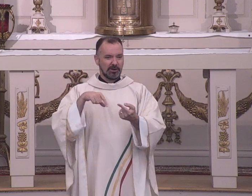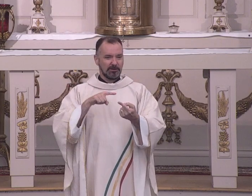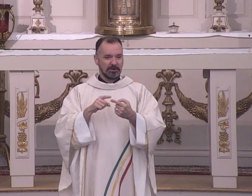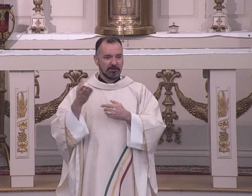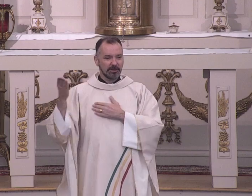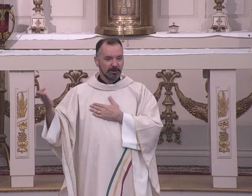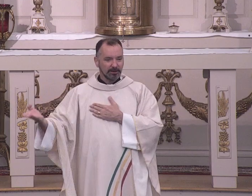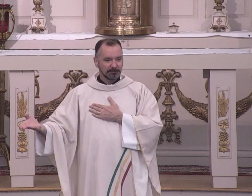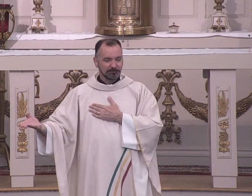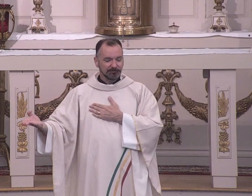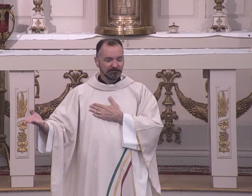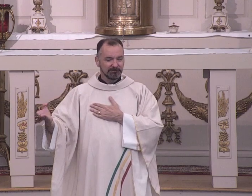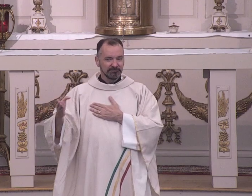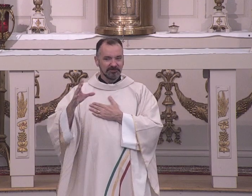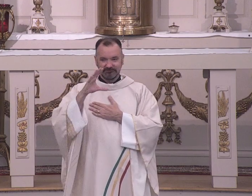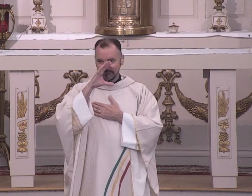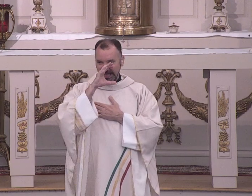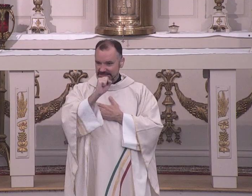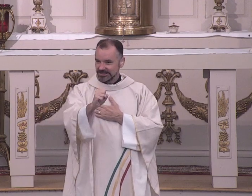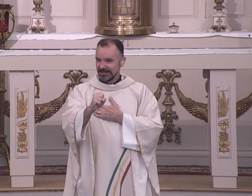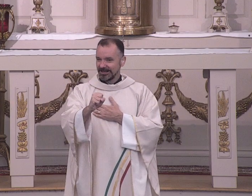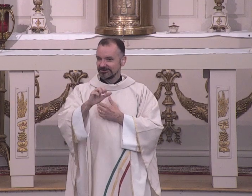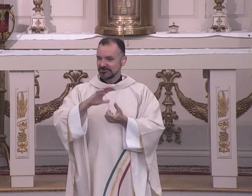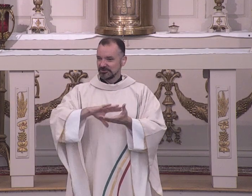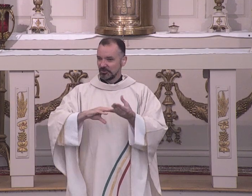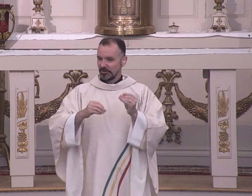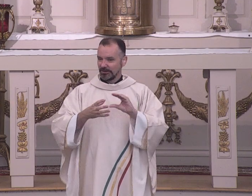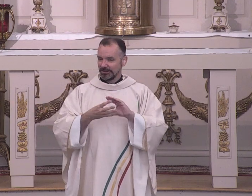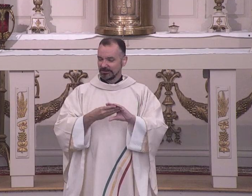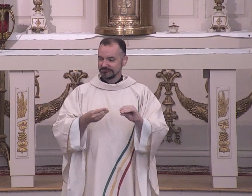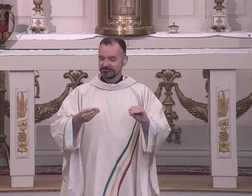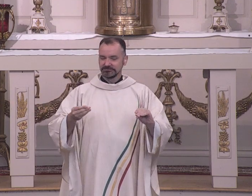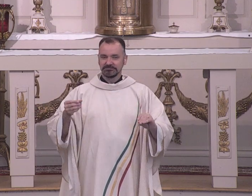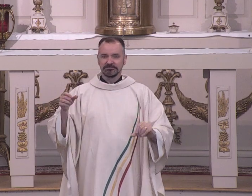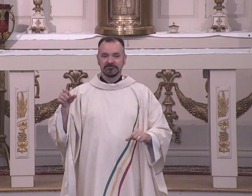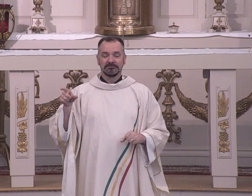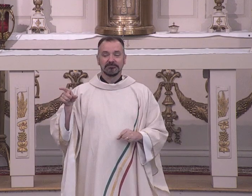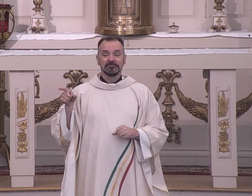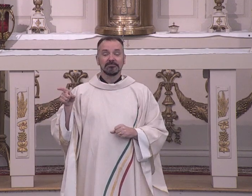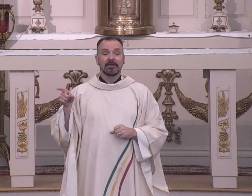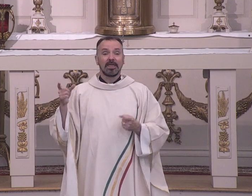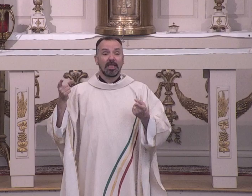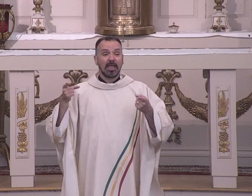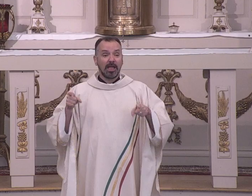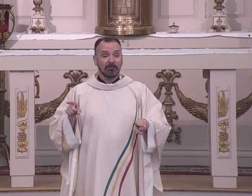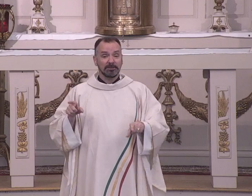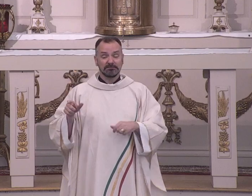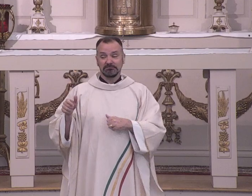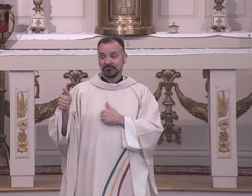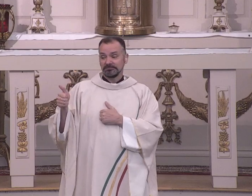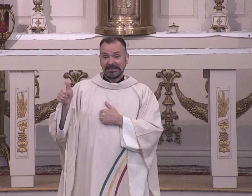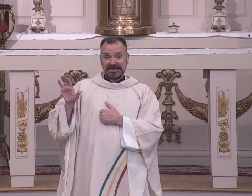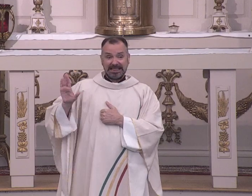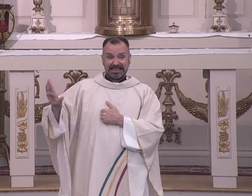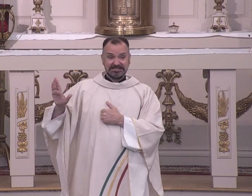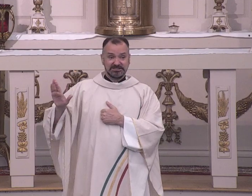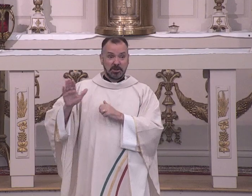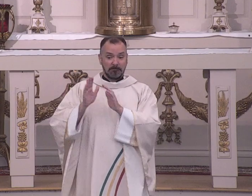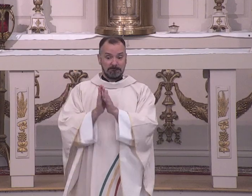There's one story that I want to share with you about Saint Anthony, which is a really fascinating story.